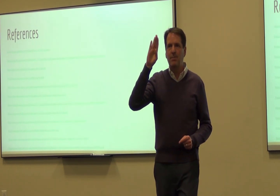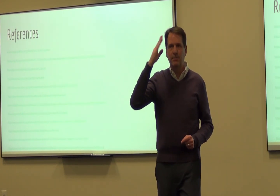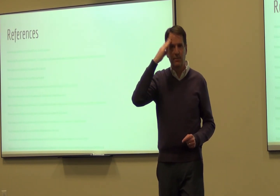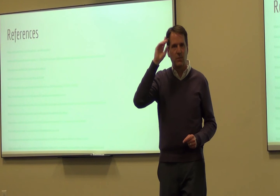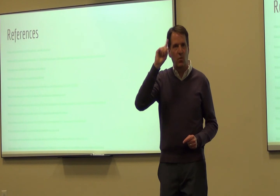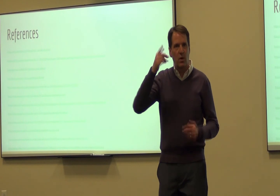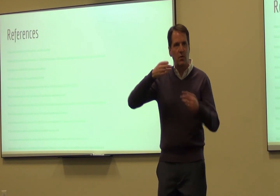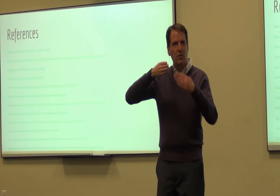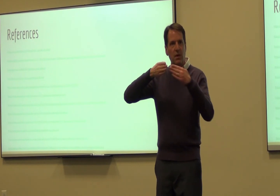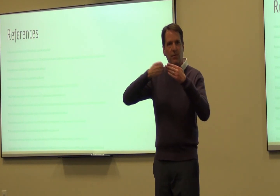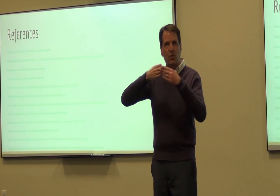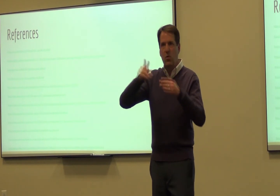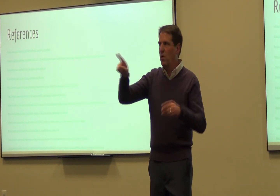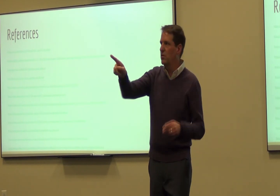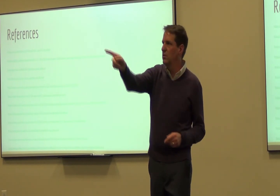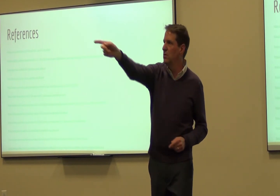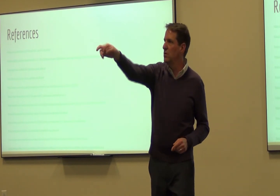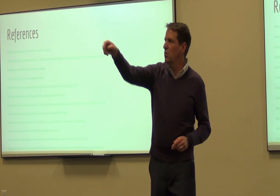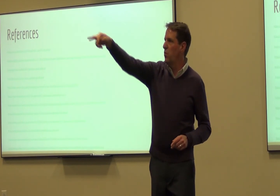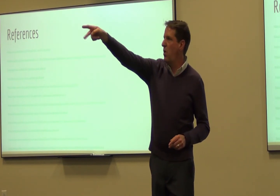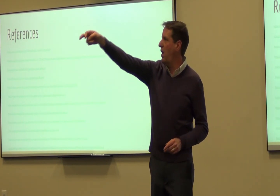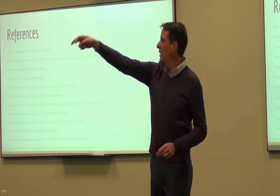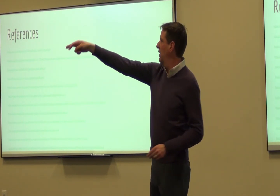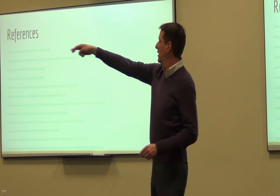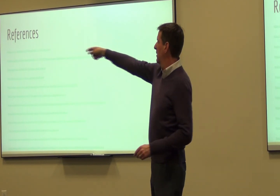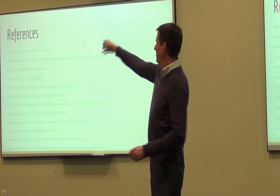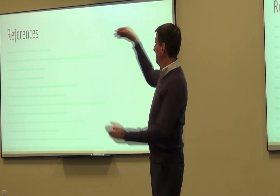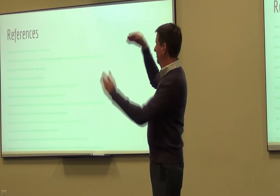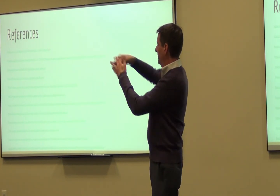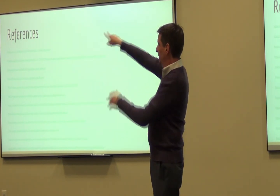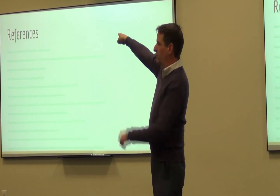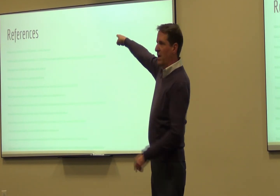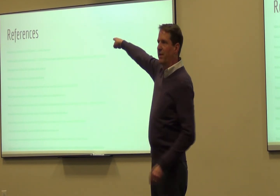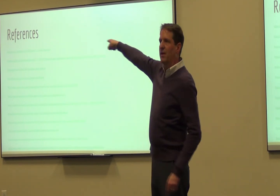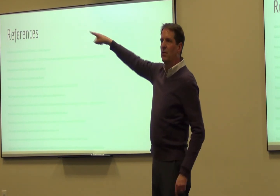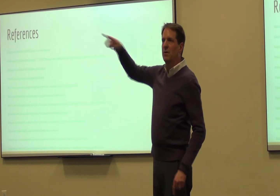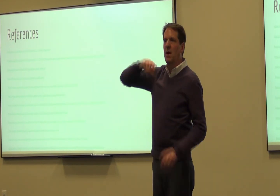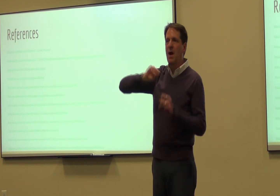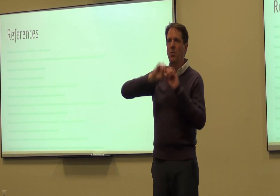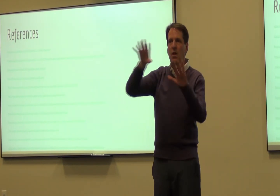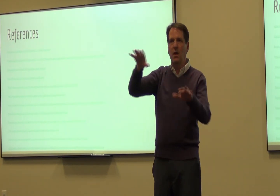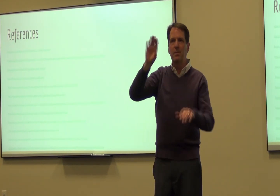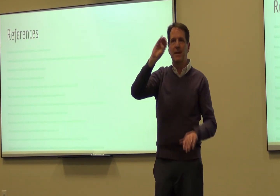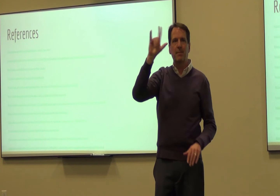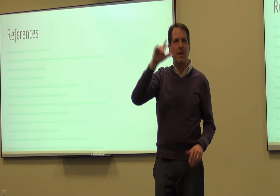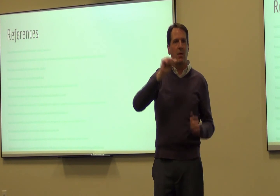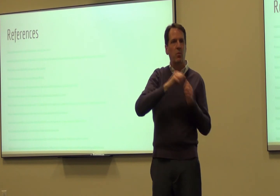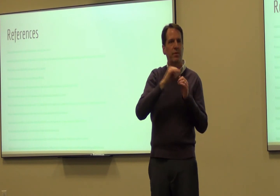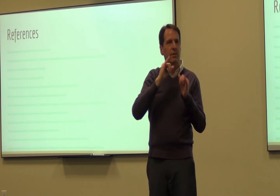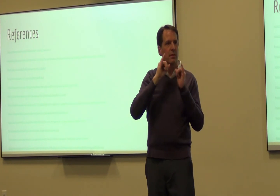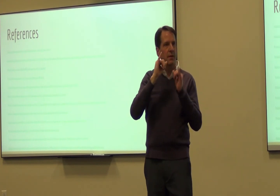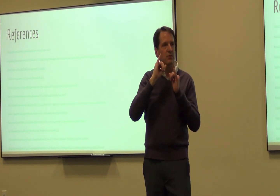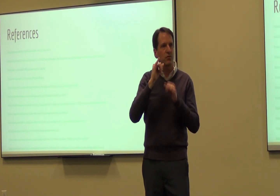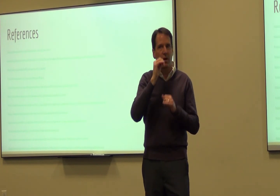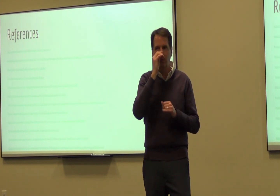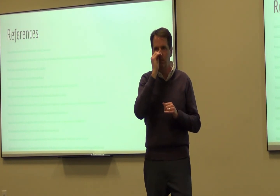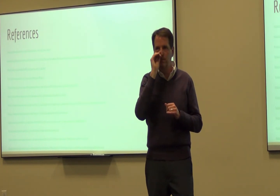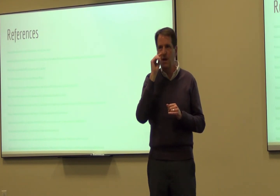So next week we'll meet at the Cisco lab. If you go to the corner of this hallway and turn right down at the end, but I'll remind you via